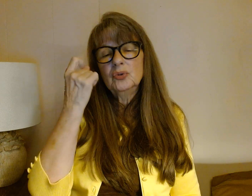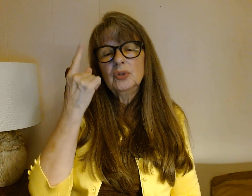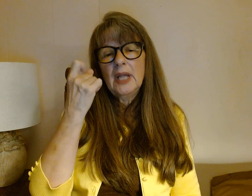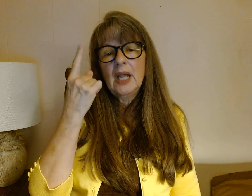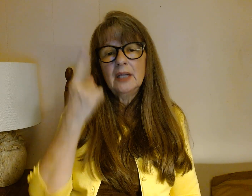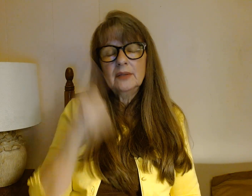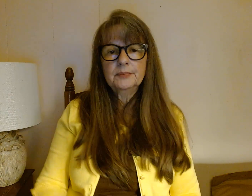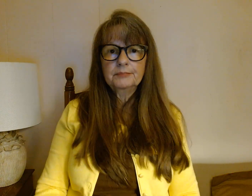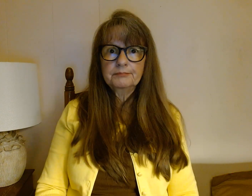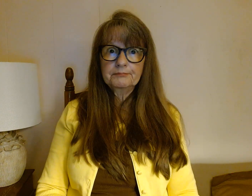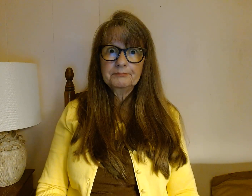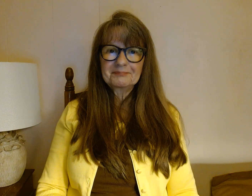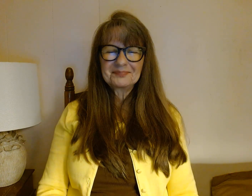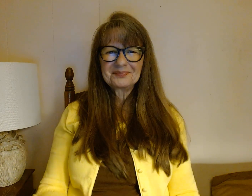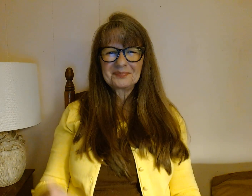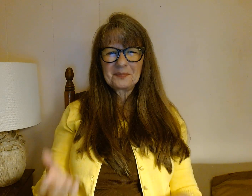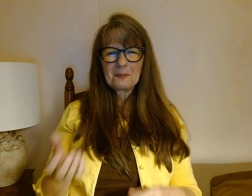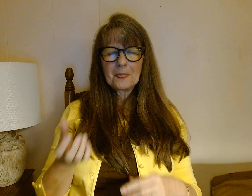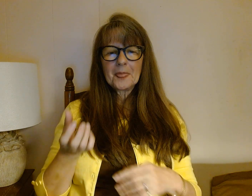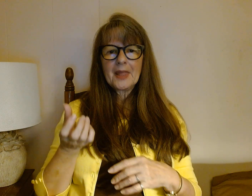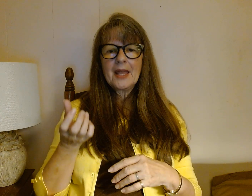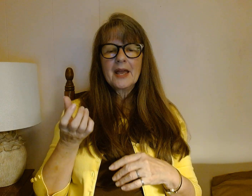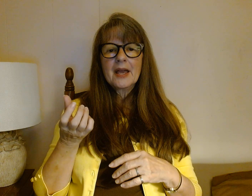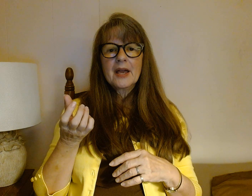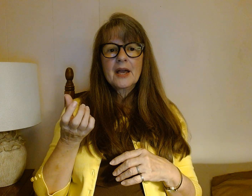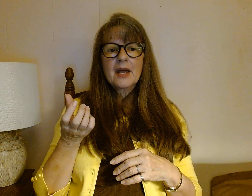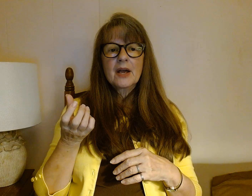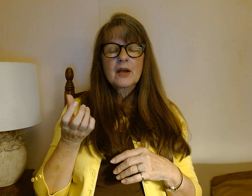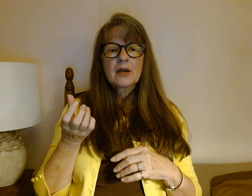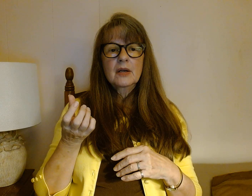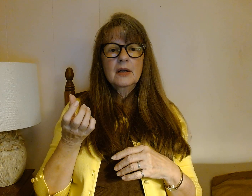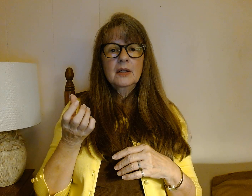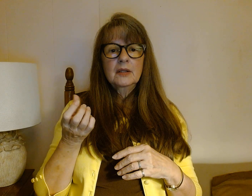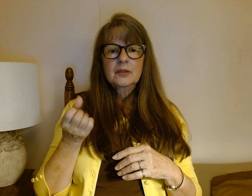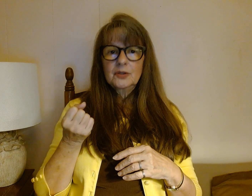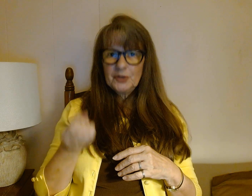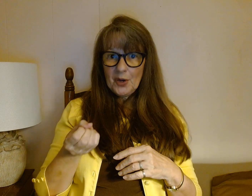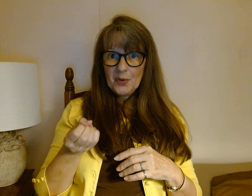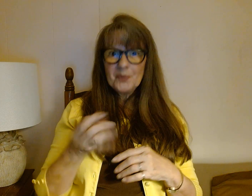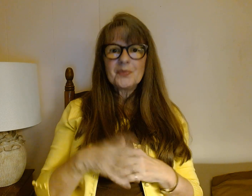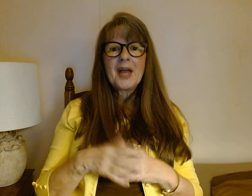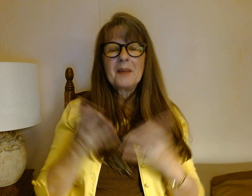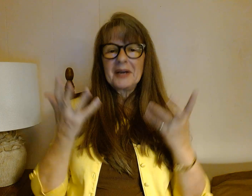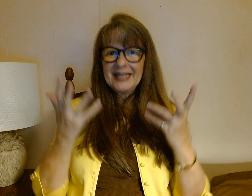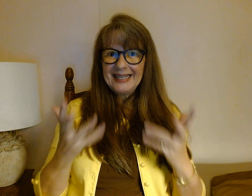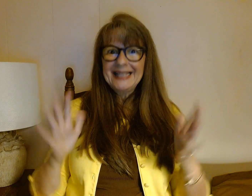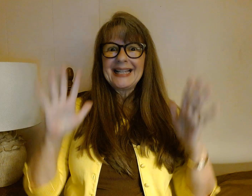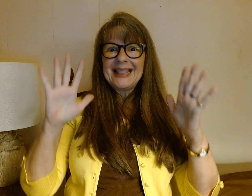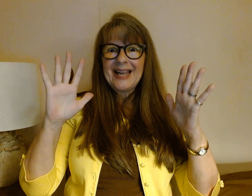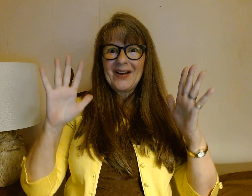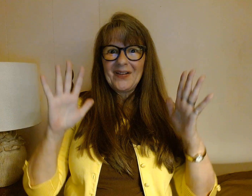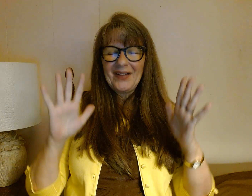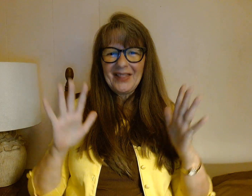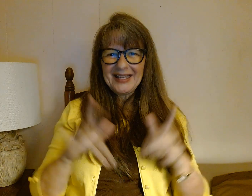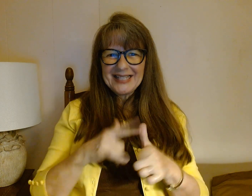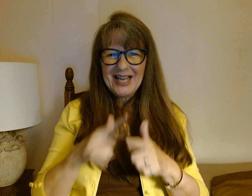So I'm going to end it there and then tell